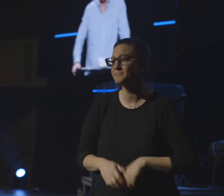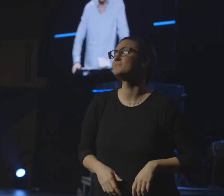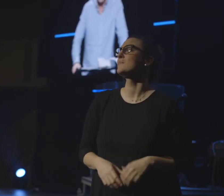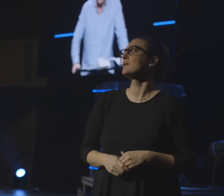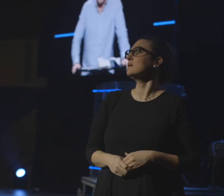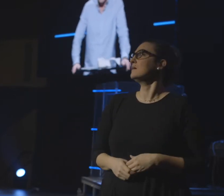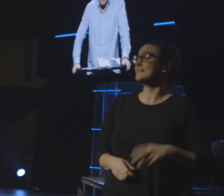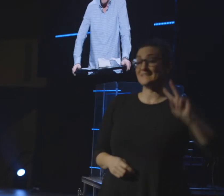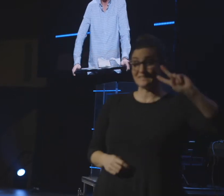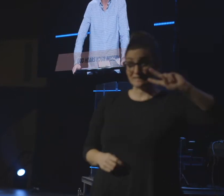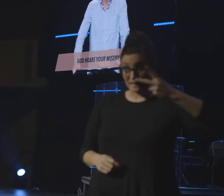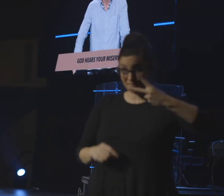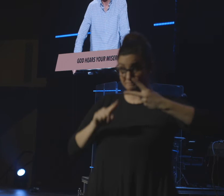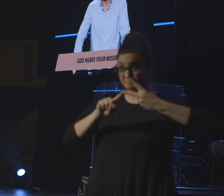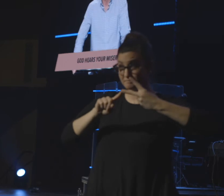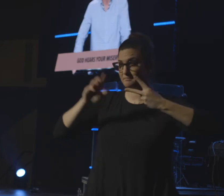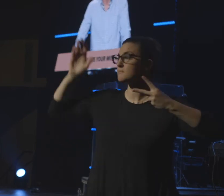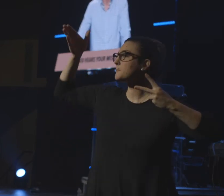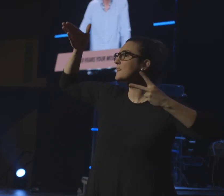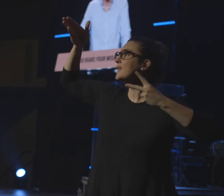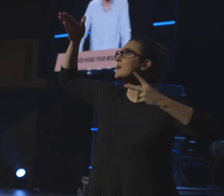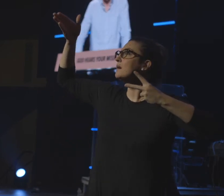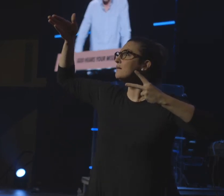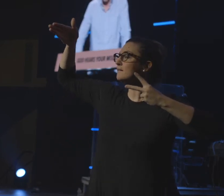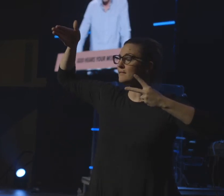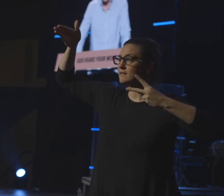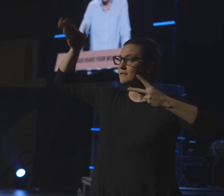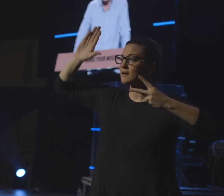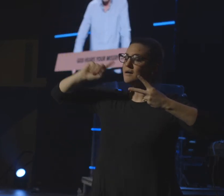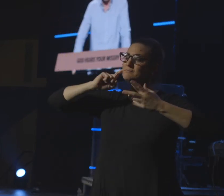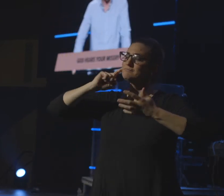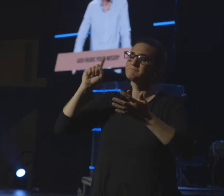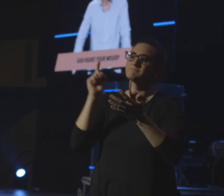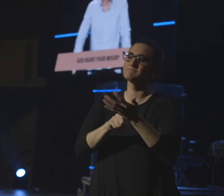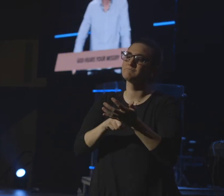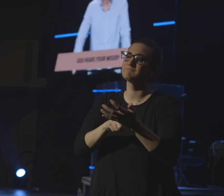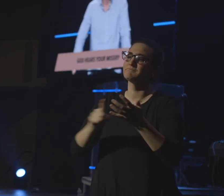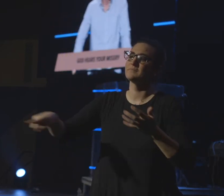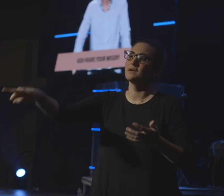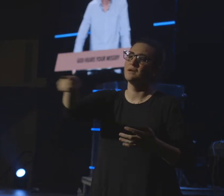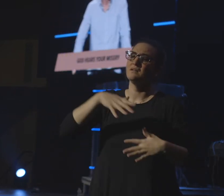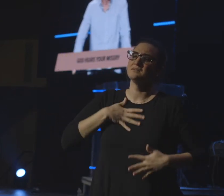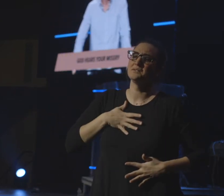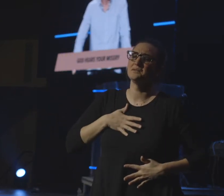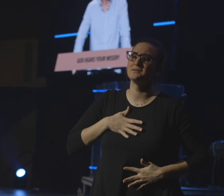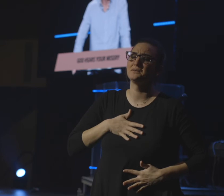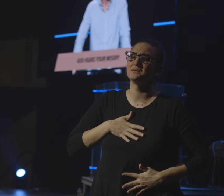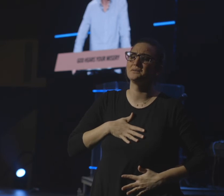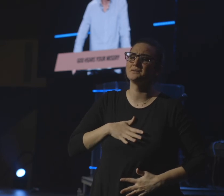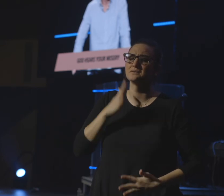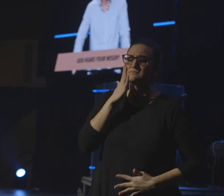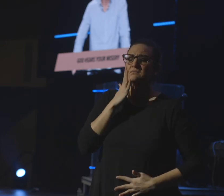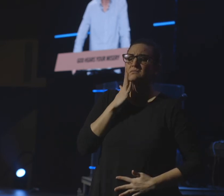message. God hears your misery. What an interesting way to